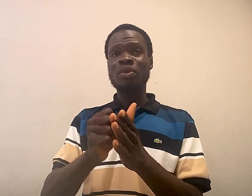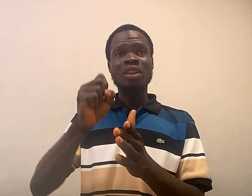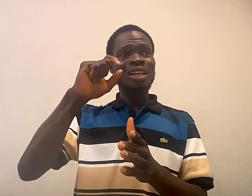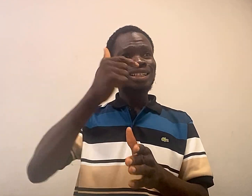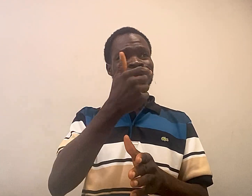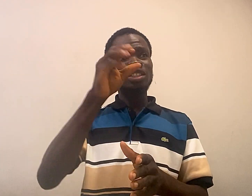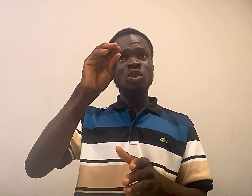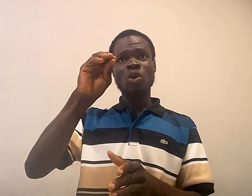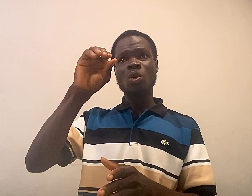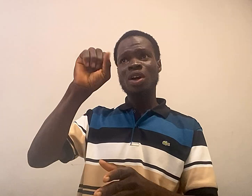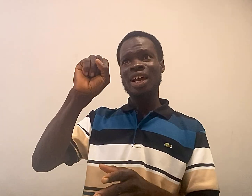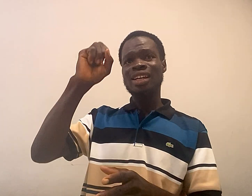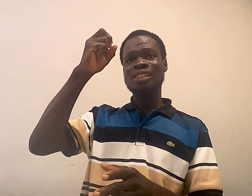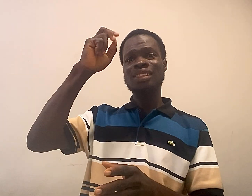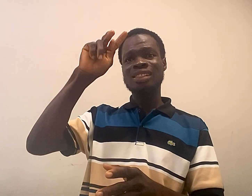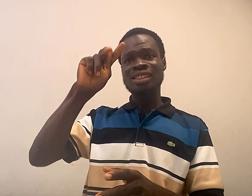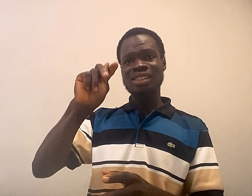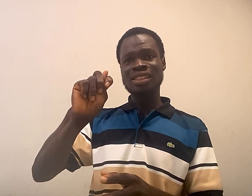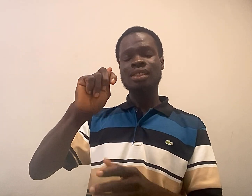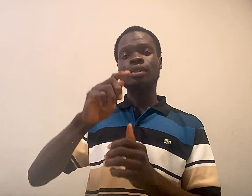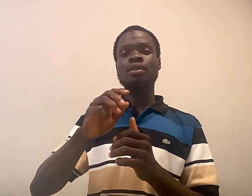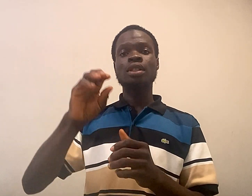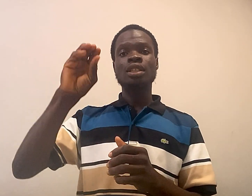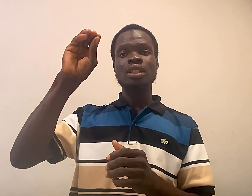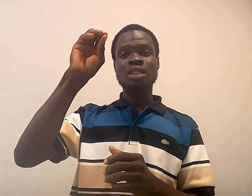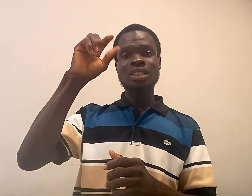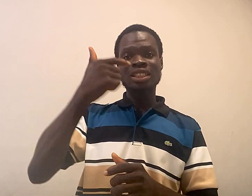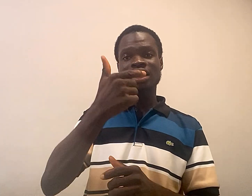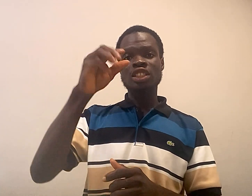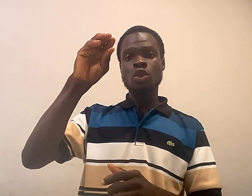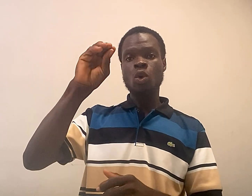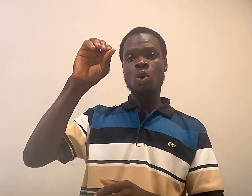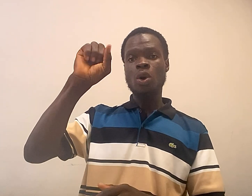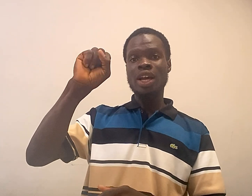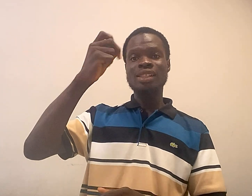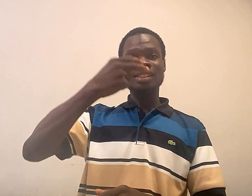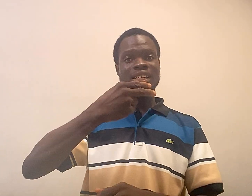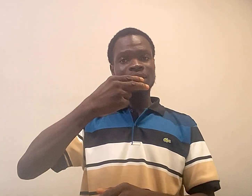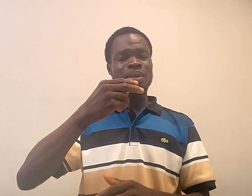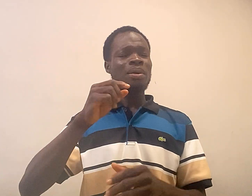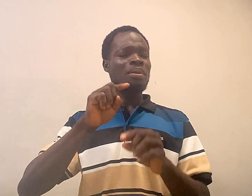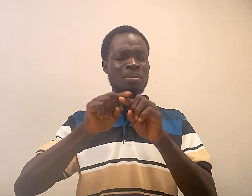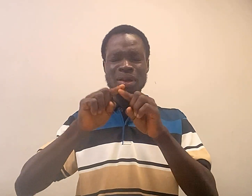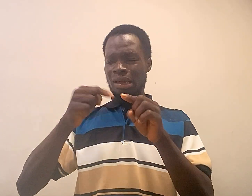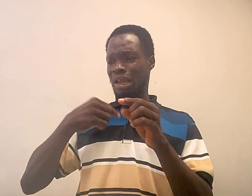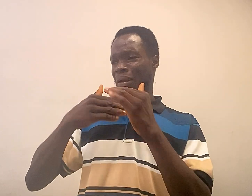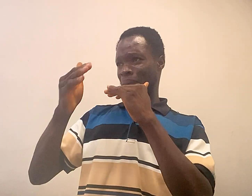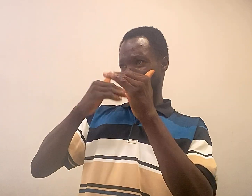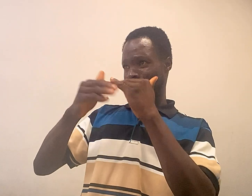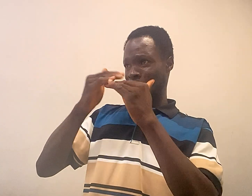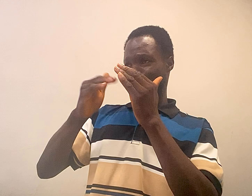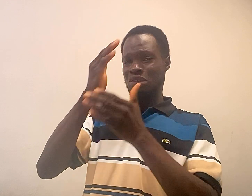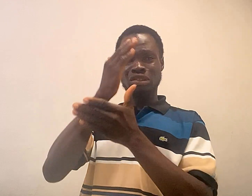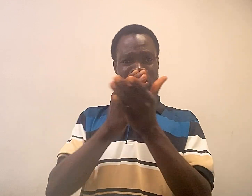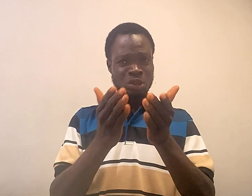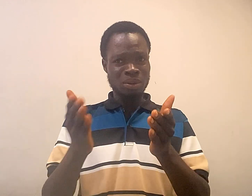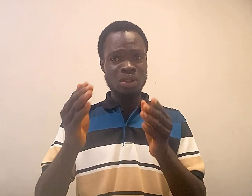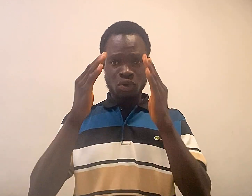collapse? Did I cry to a therapist? Or I built something. I focused the rage. I turned trauma into